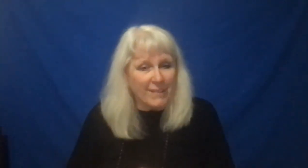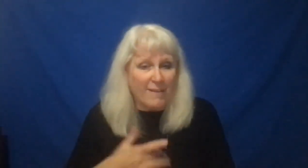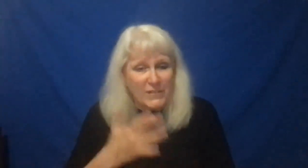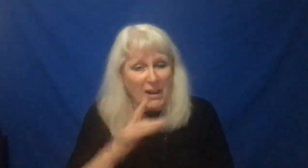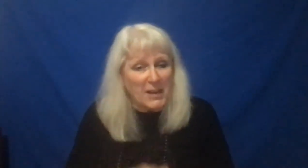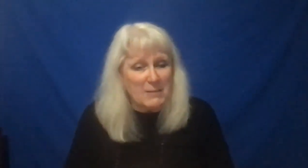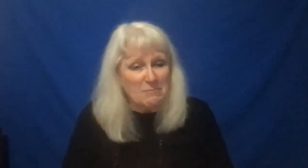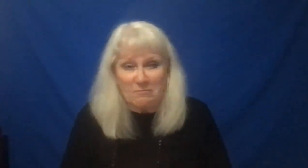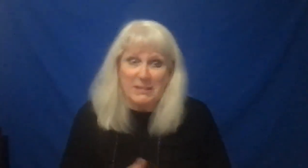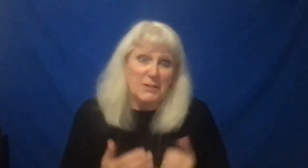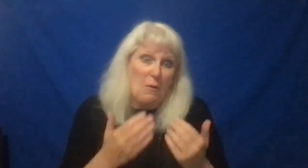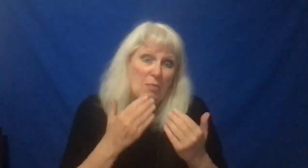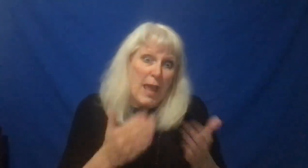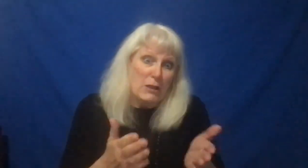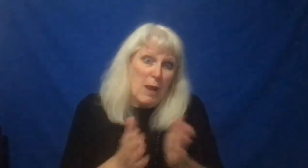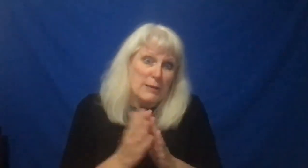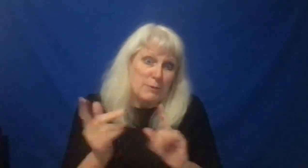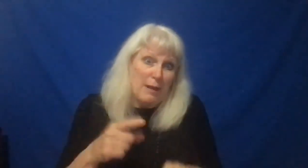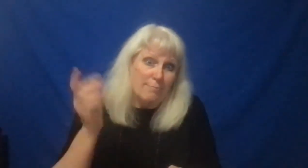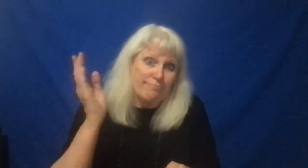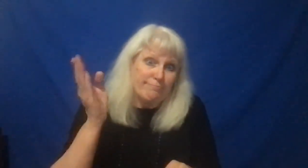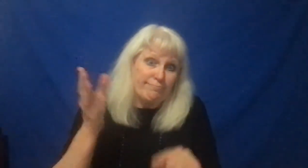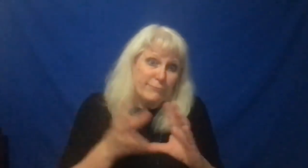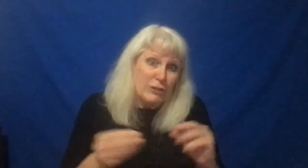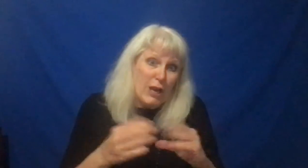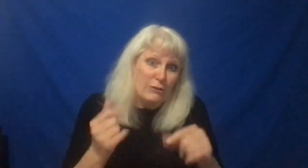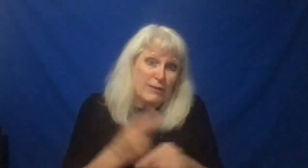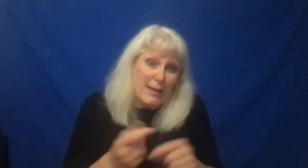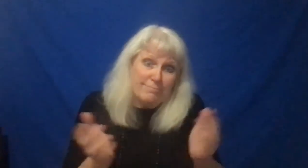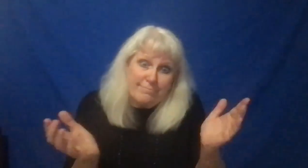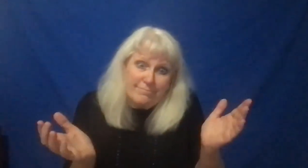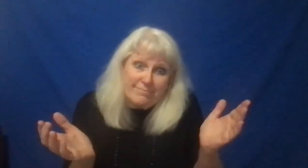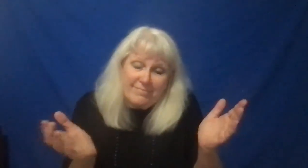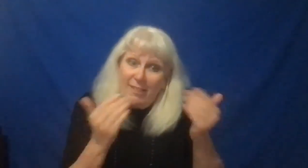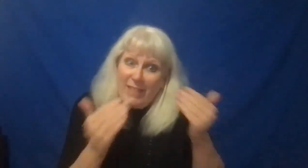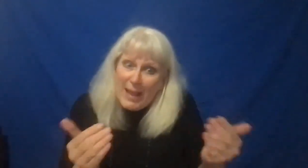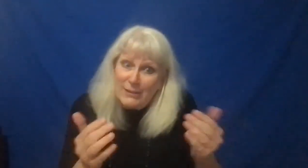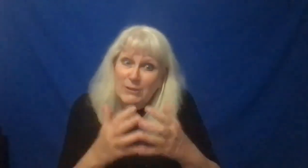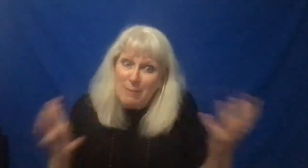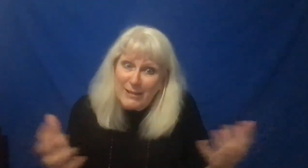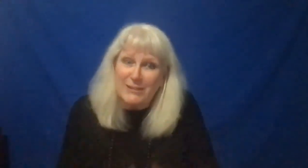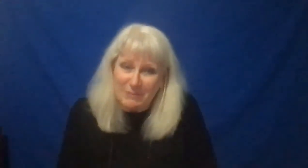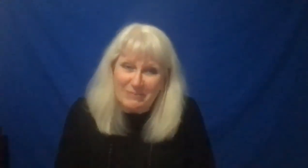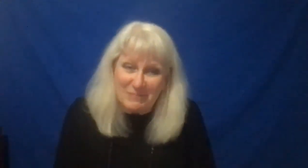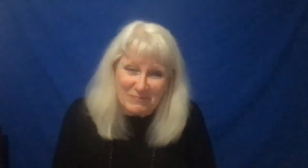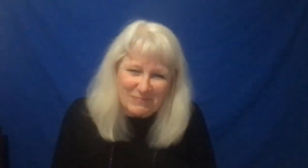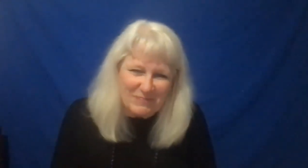I thank you for allowing me to be here with you today. So thank you so very, very much. Thank you.